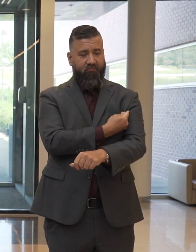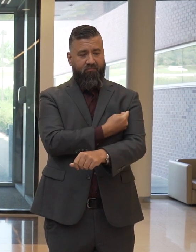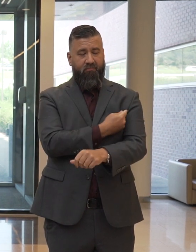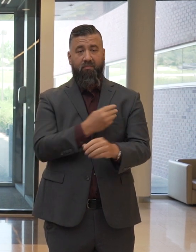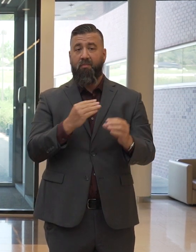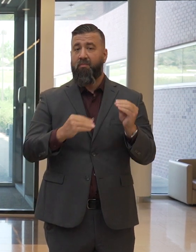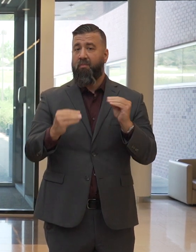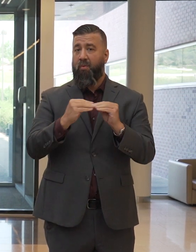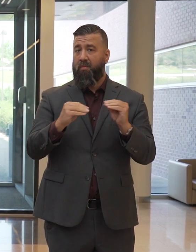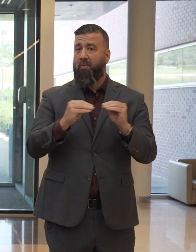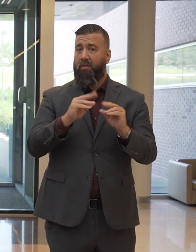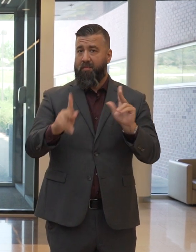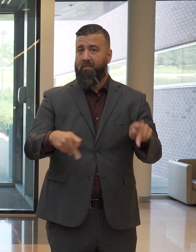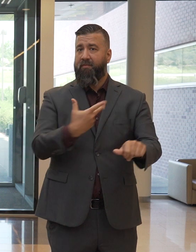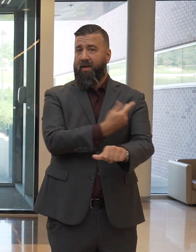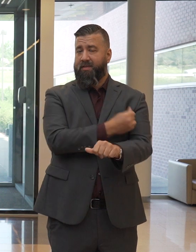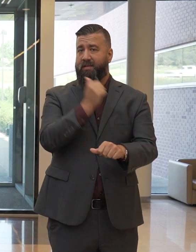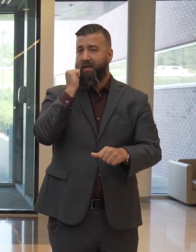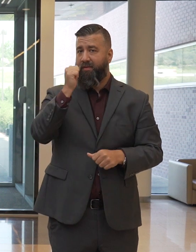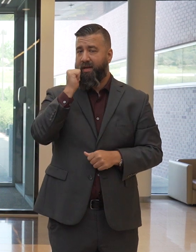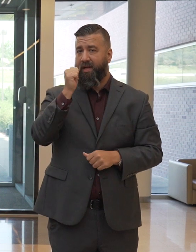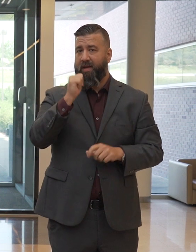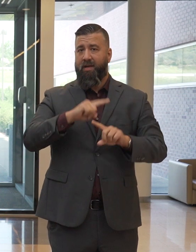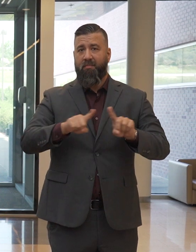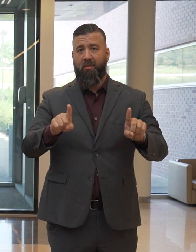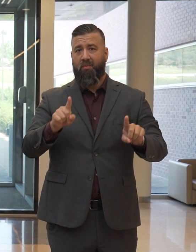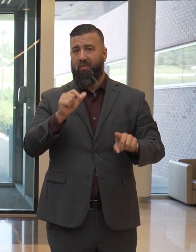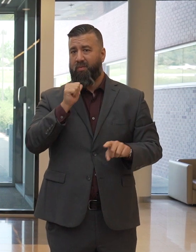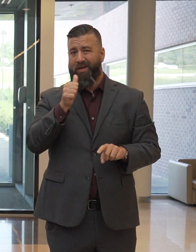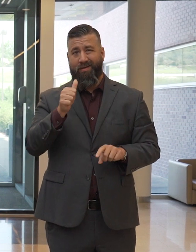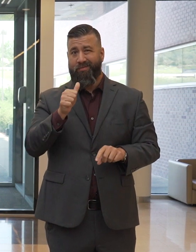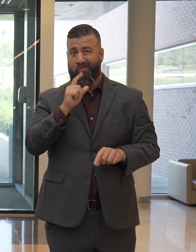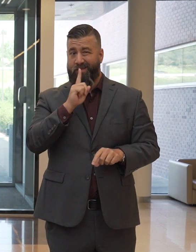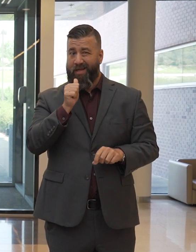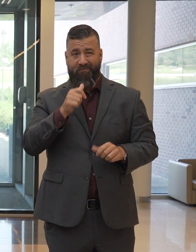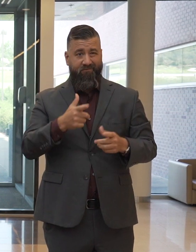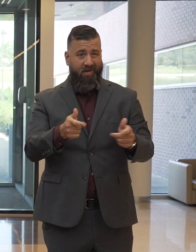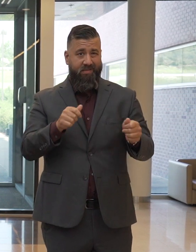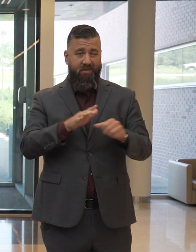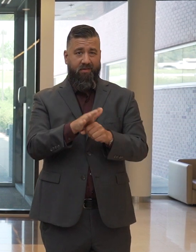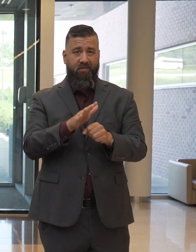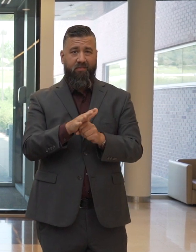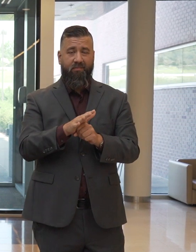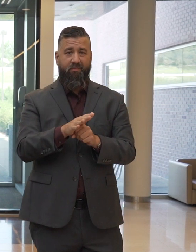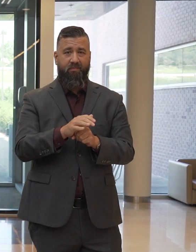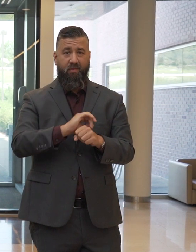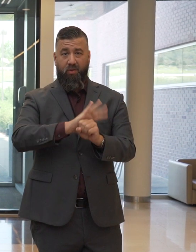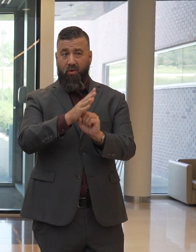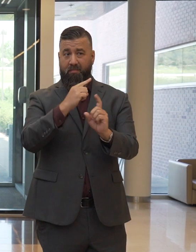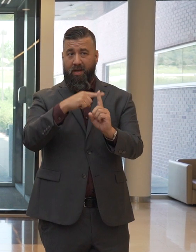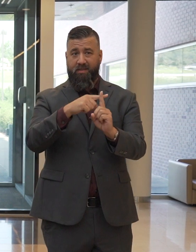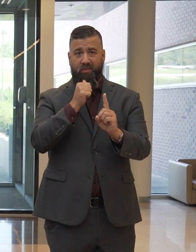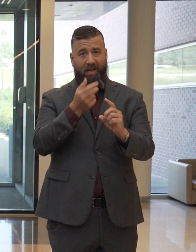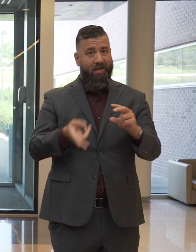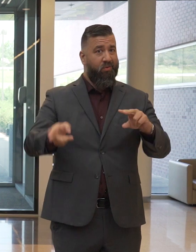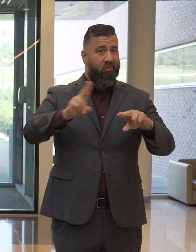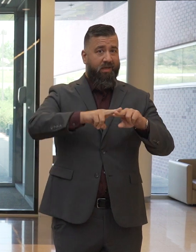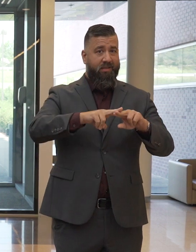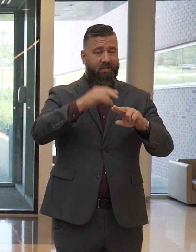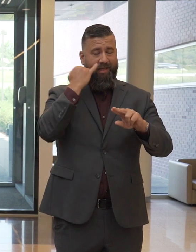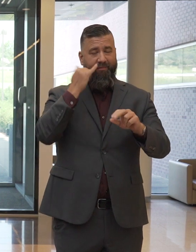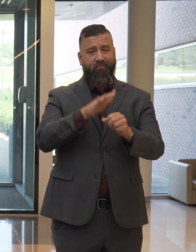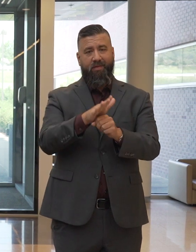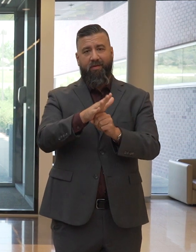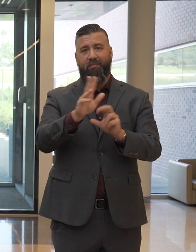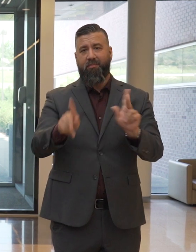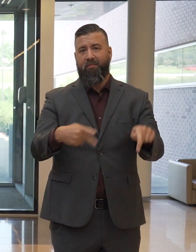getting more and more people vaccinated every day, but we're not doing it fast enough. The cases would not be increasing if we had enough